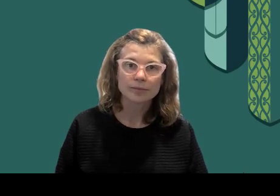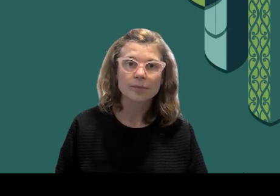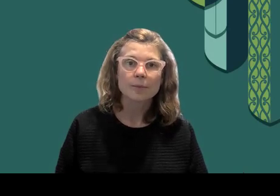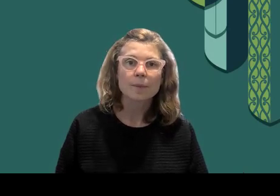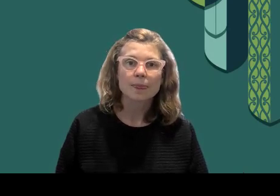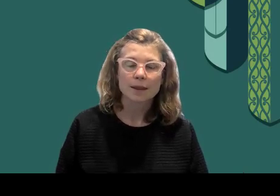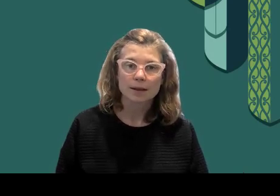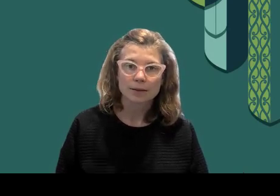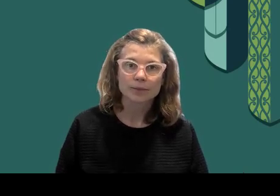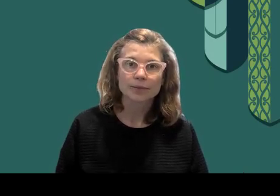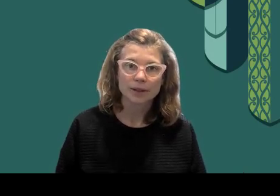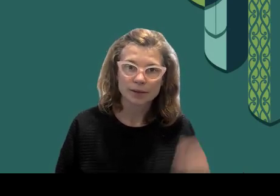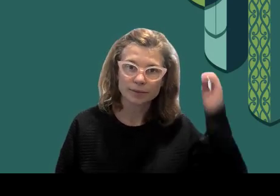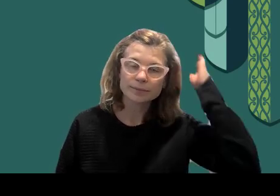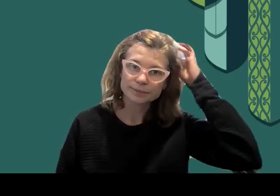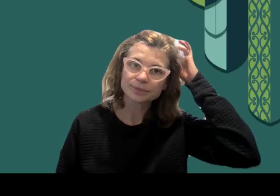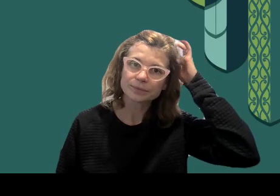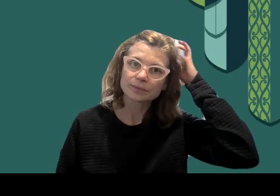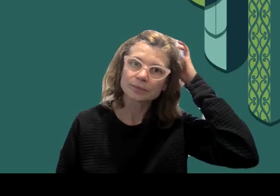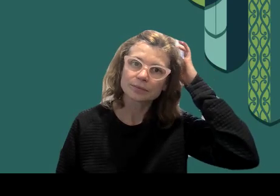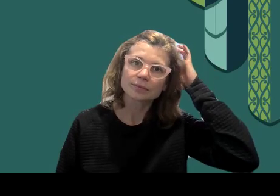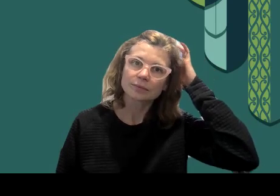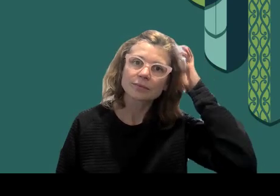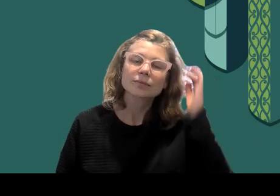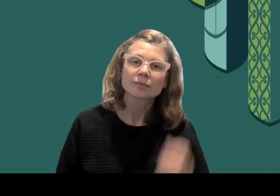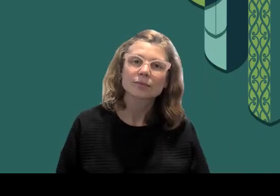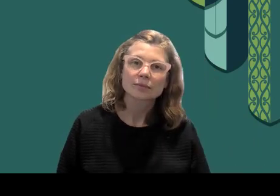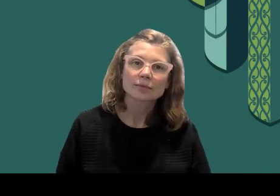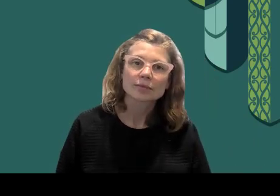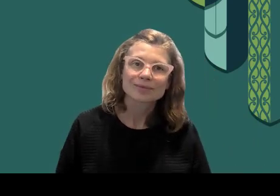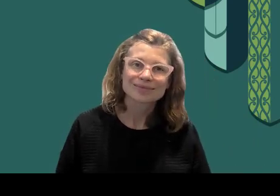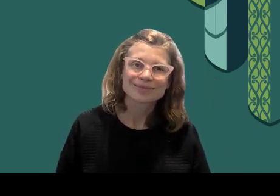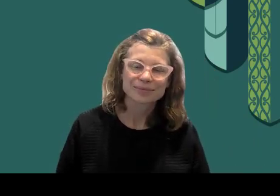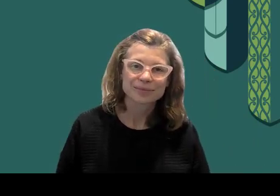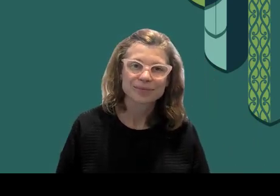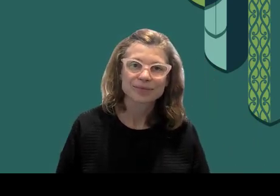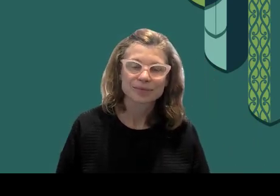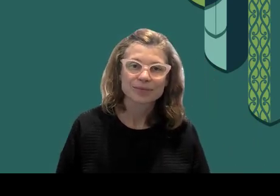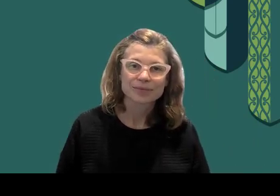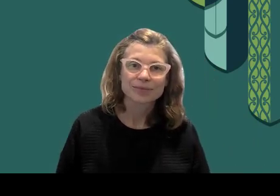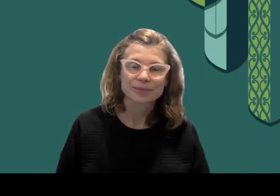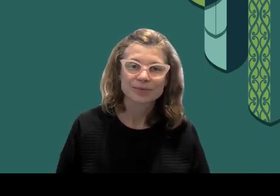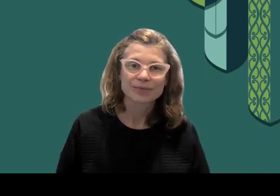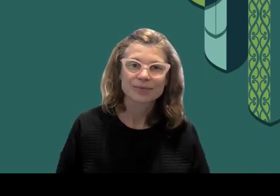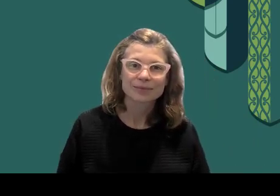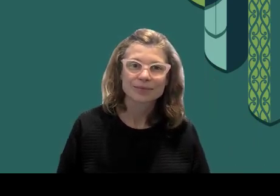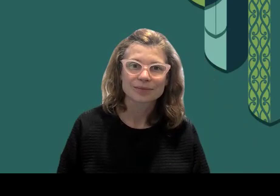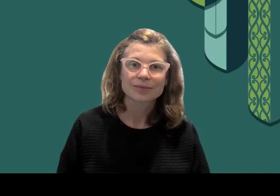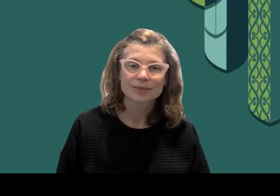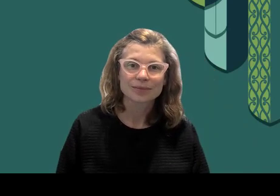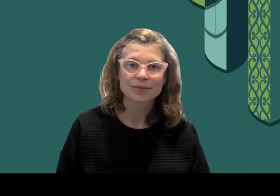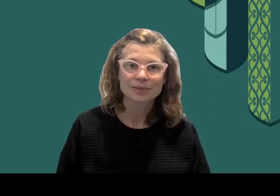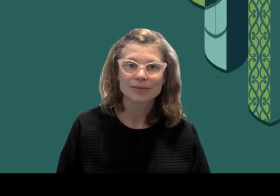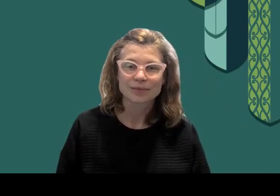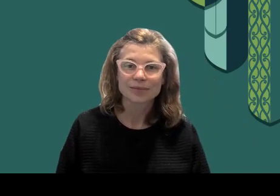them afterwards and go, interesting choice, let's chat about that. But it's all about preserving